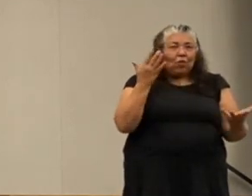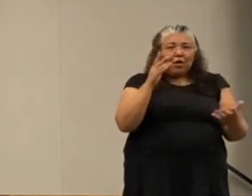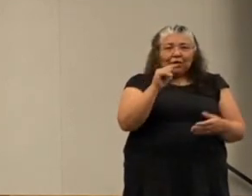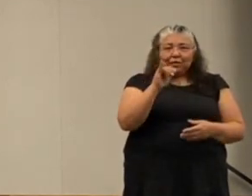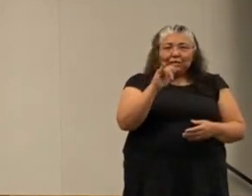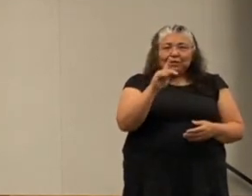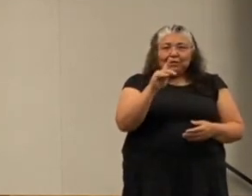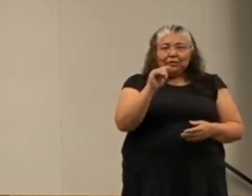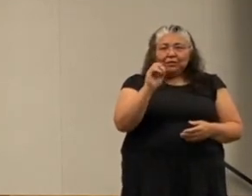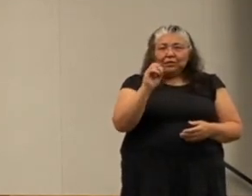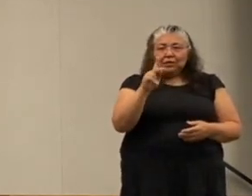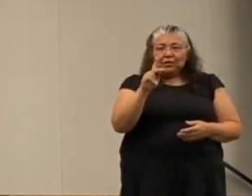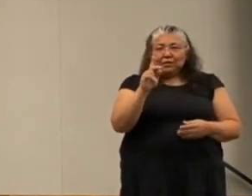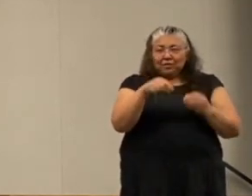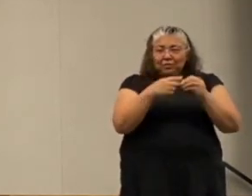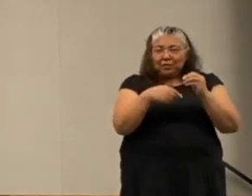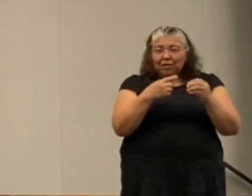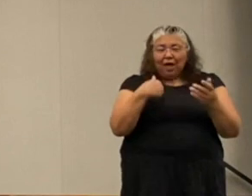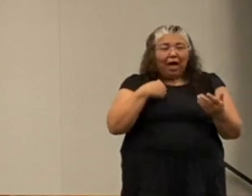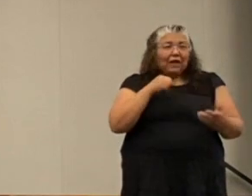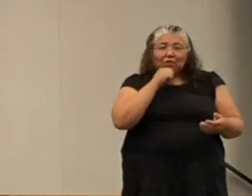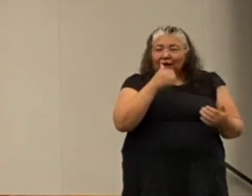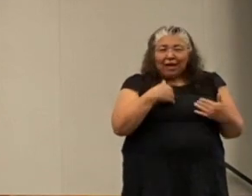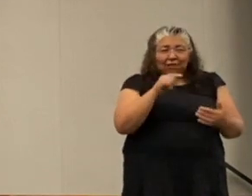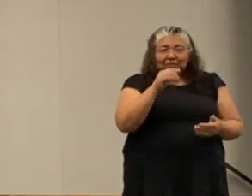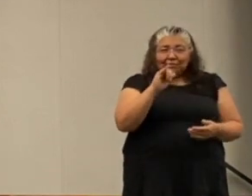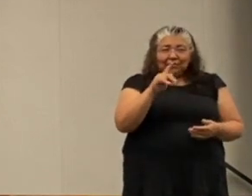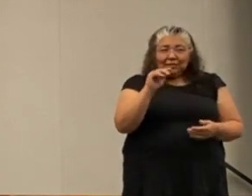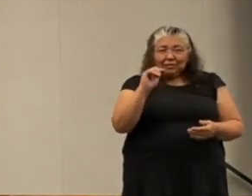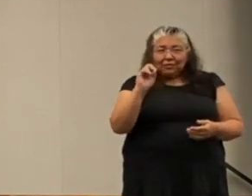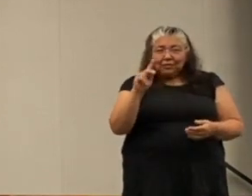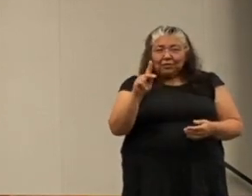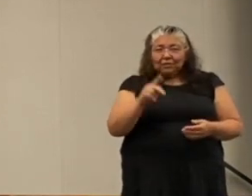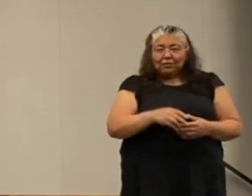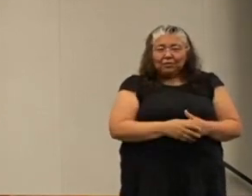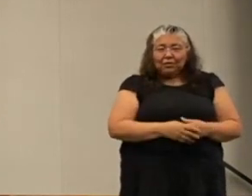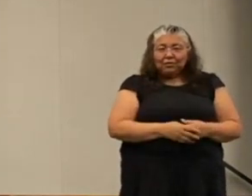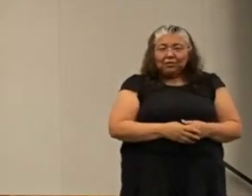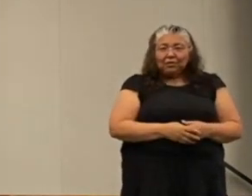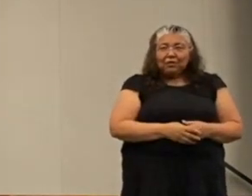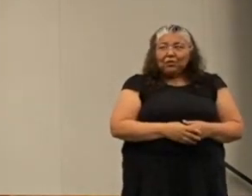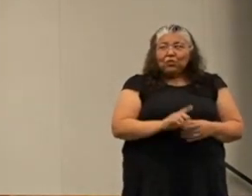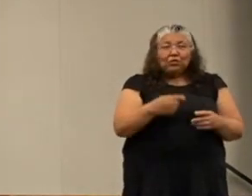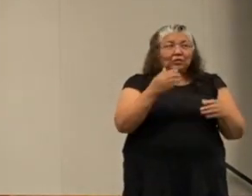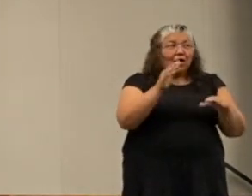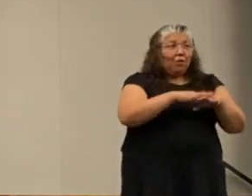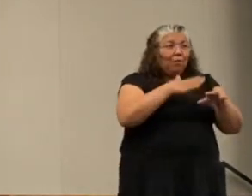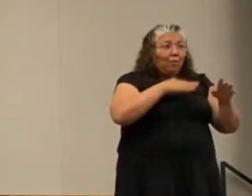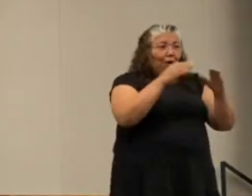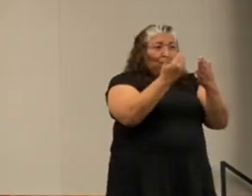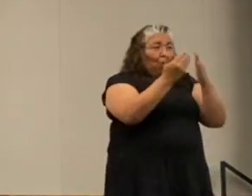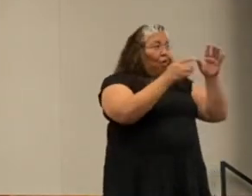all about. I don't have TikTok unless it's on my wall.